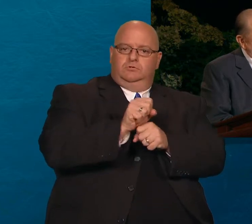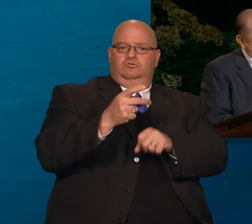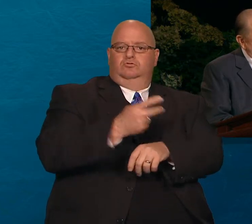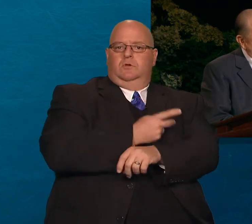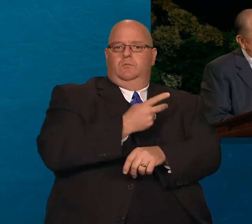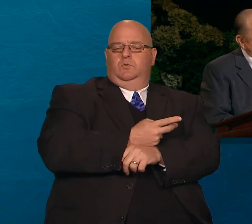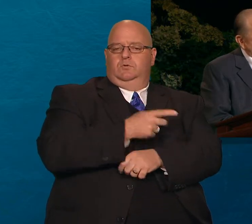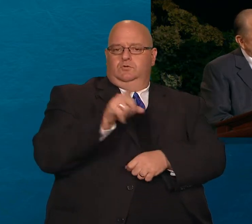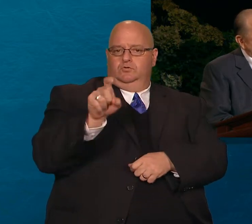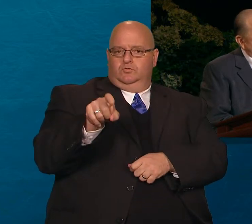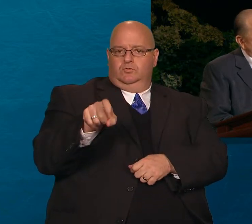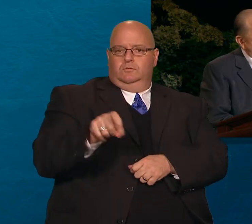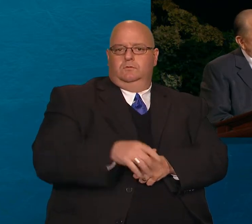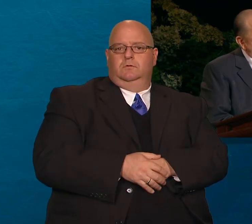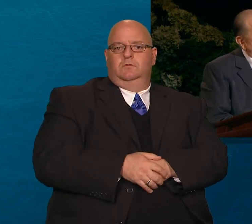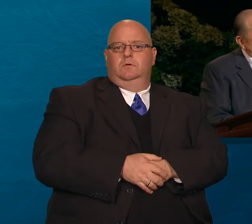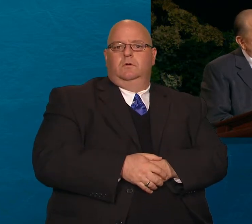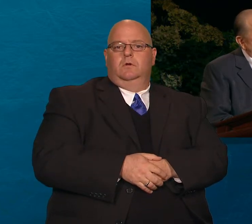should be.